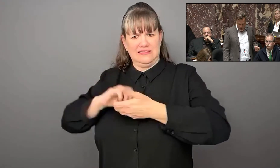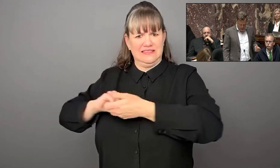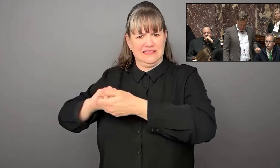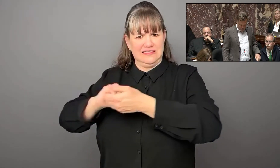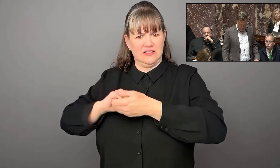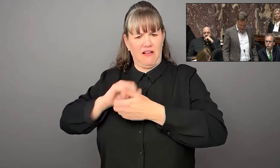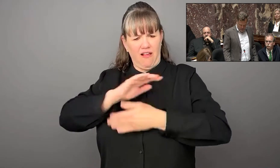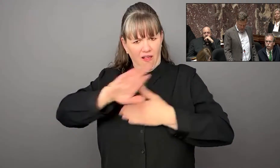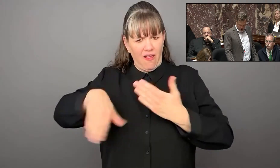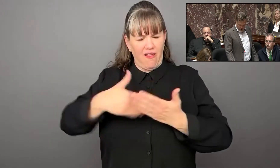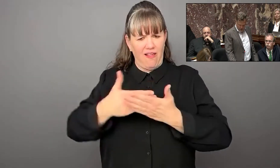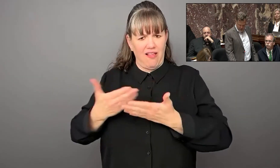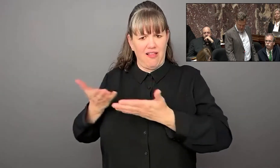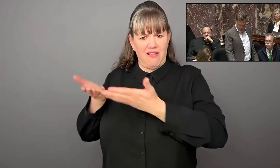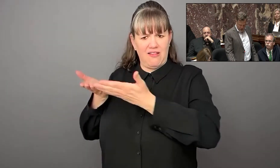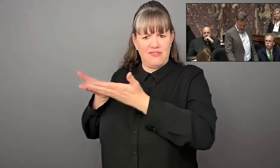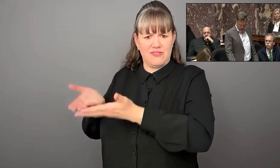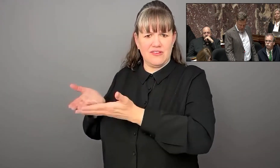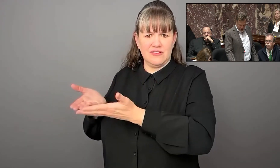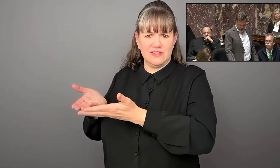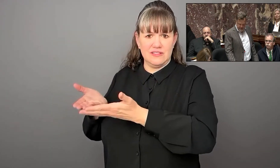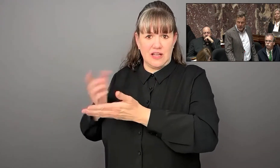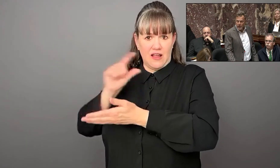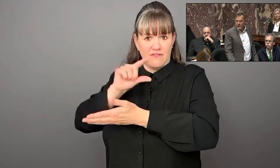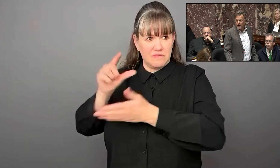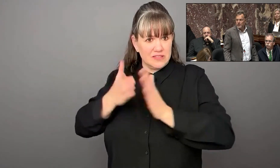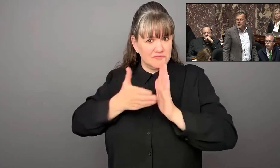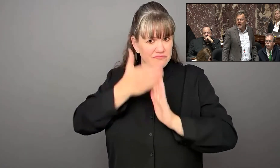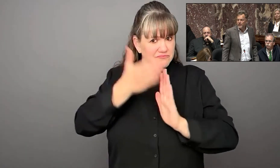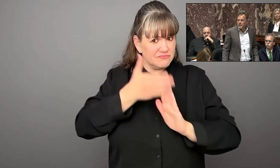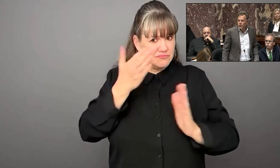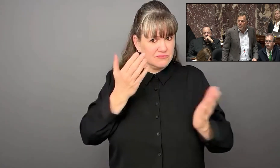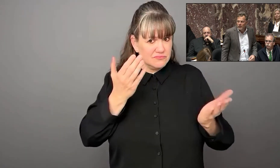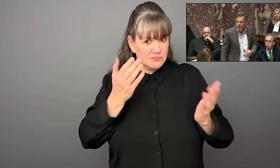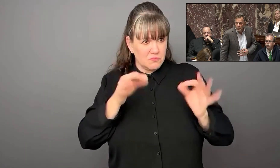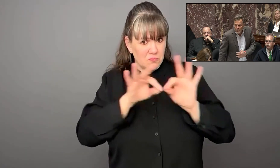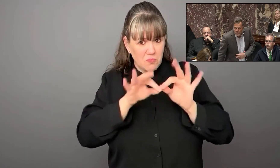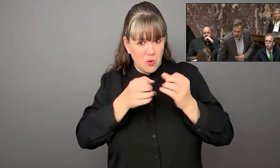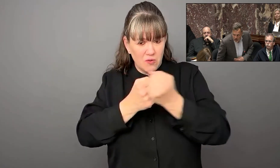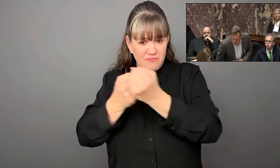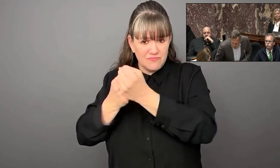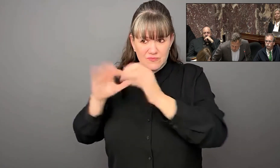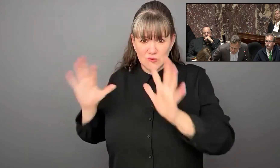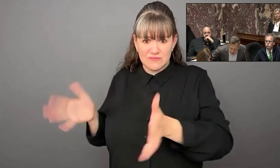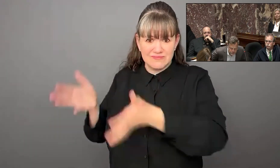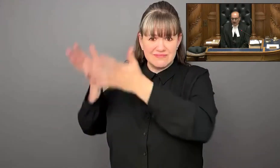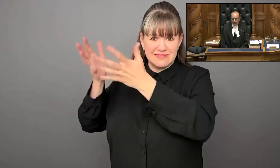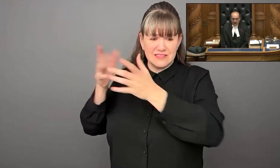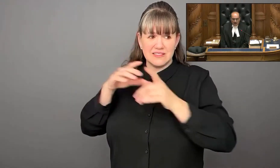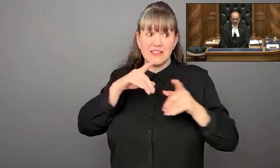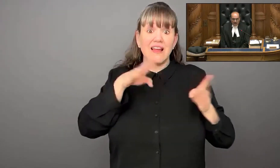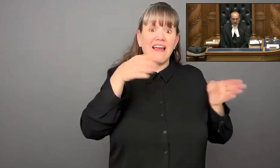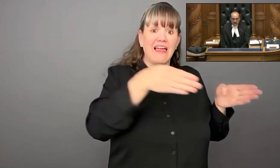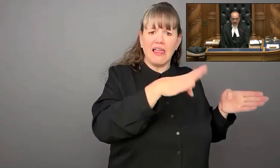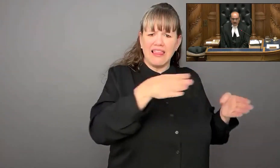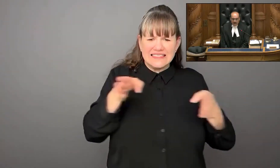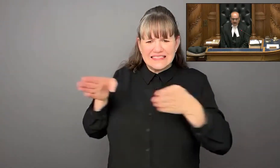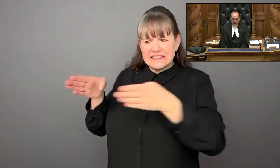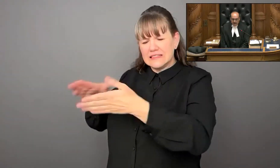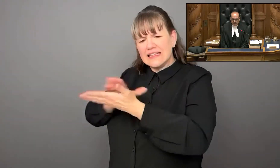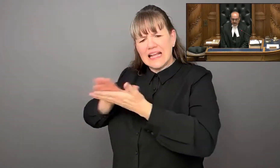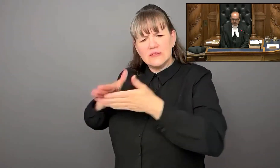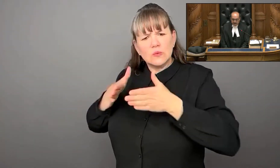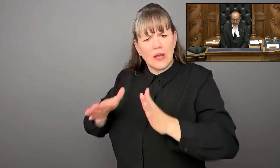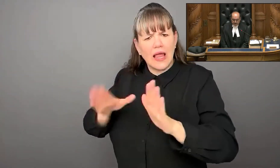stripe the support and authority to accelerate the energy transition we all know we need to make? Minister of